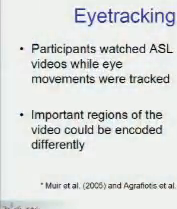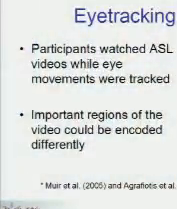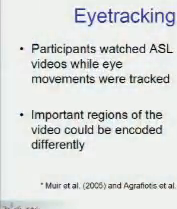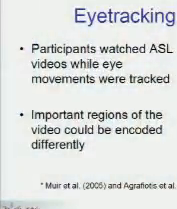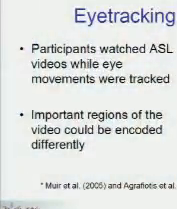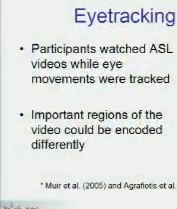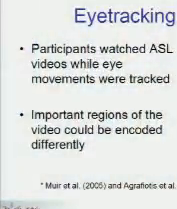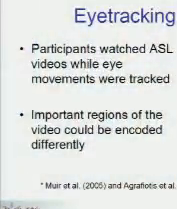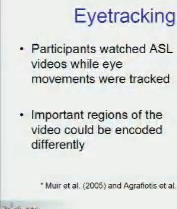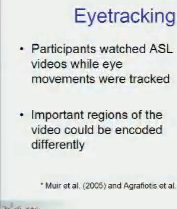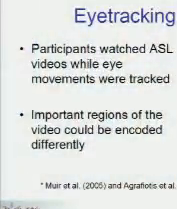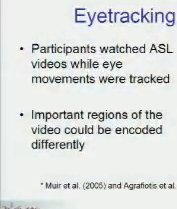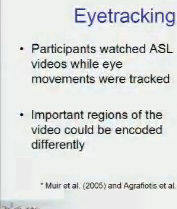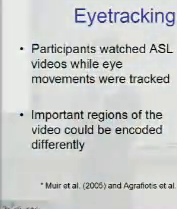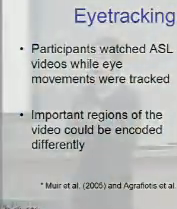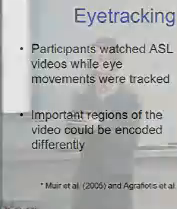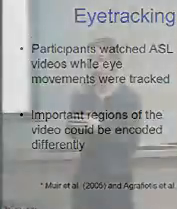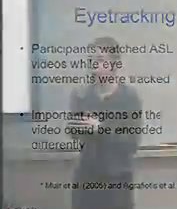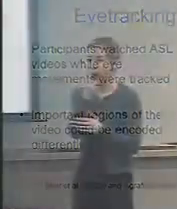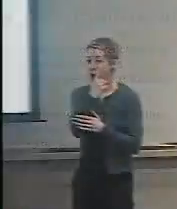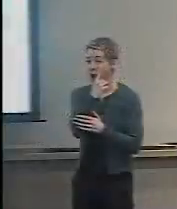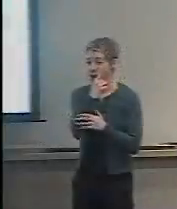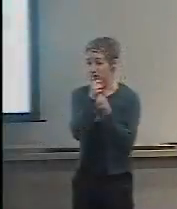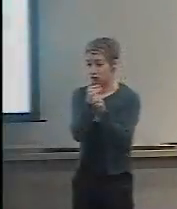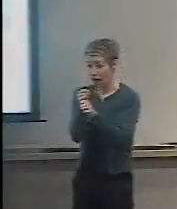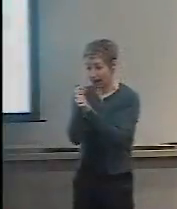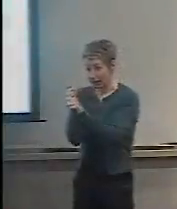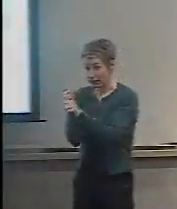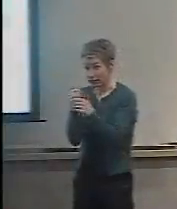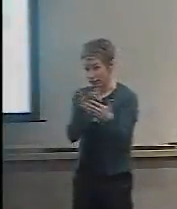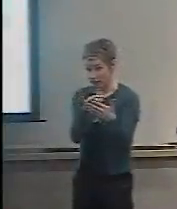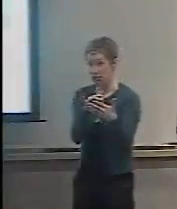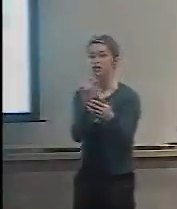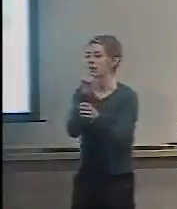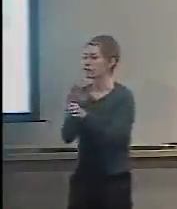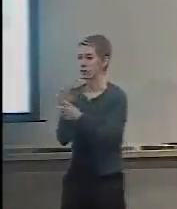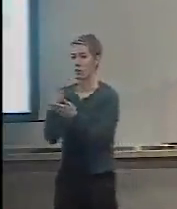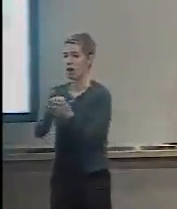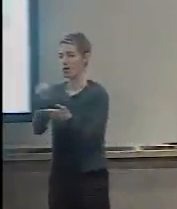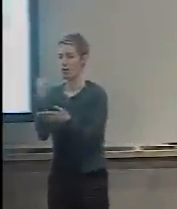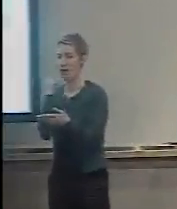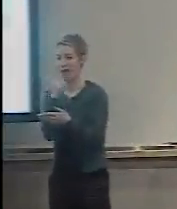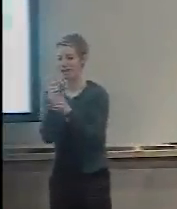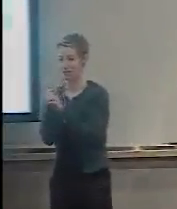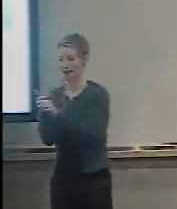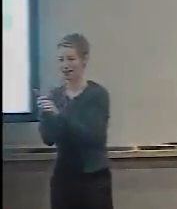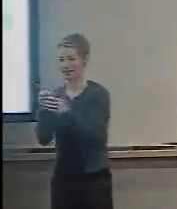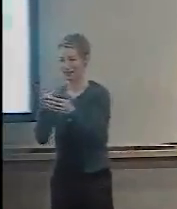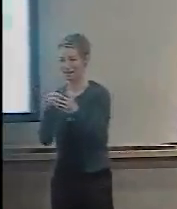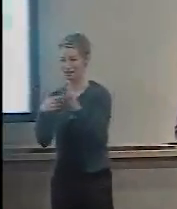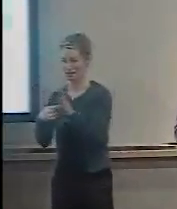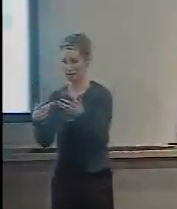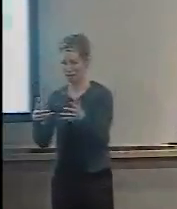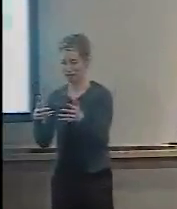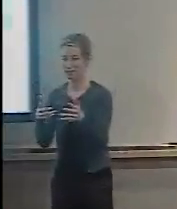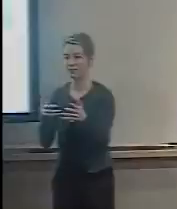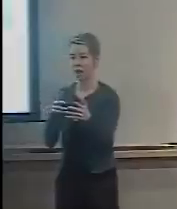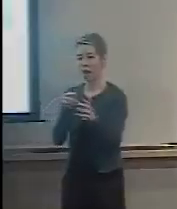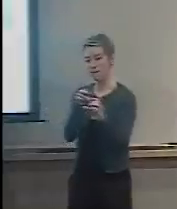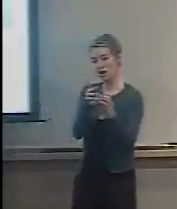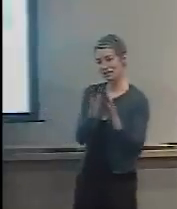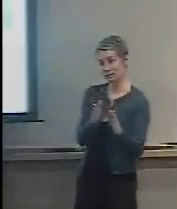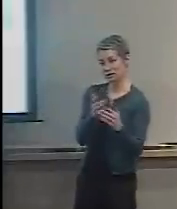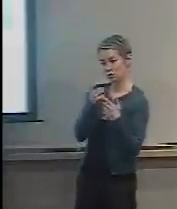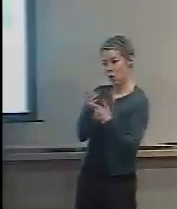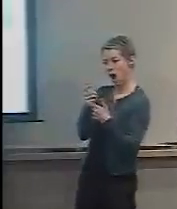We did some eye tracking studies, and it confirmed what other eye tracking studies showed, that participants watched